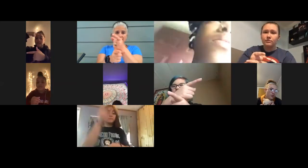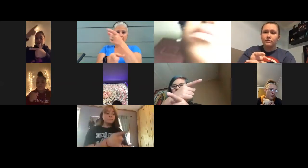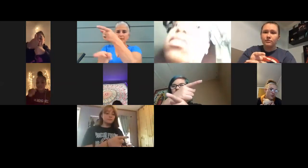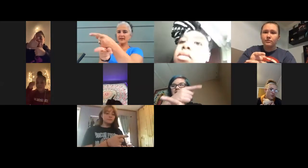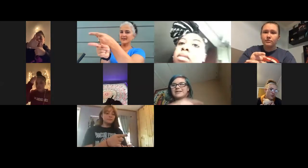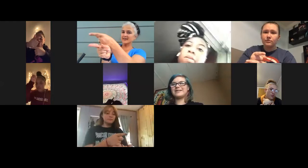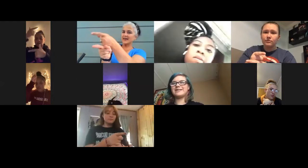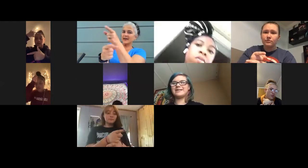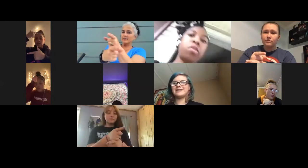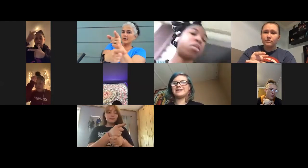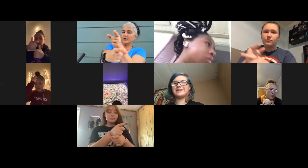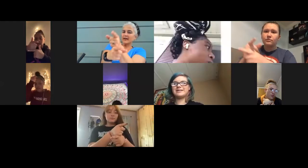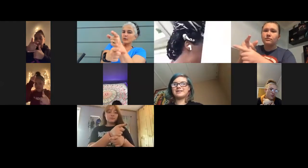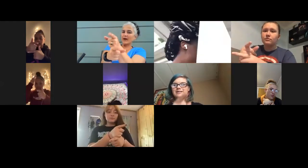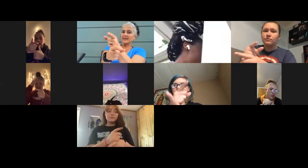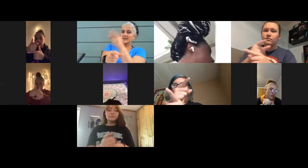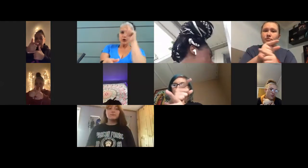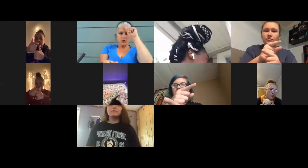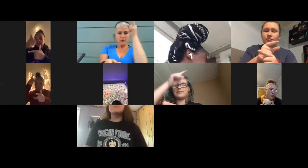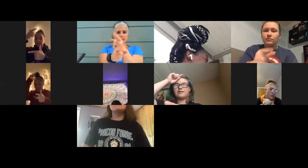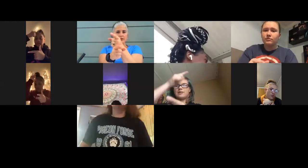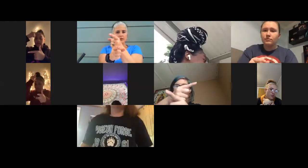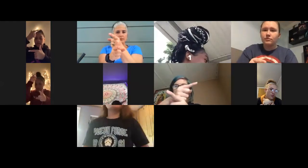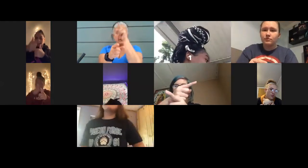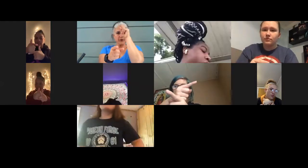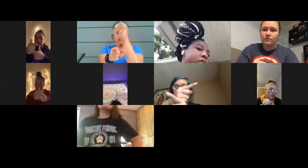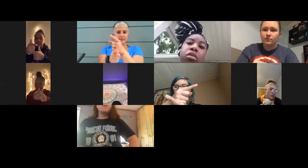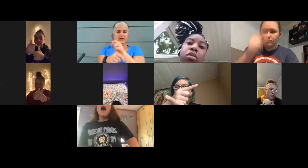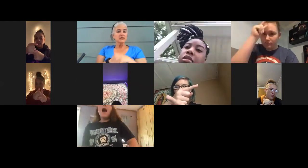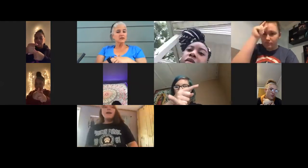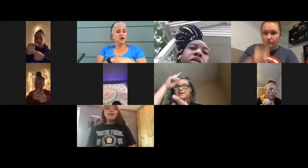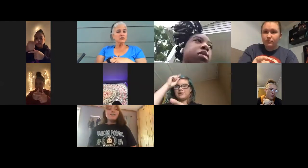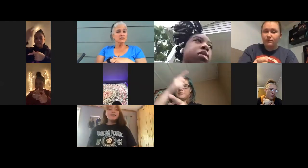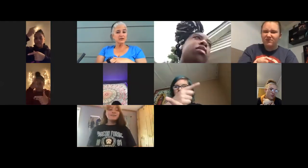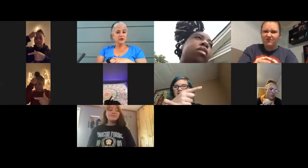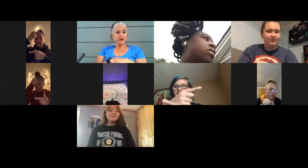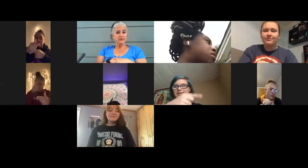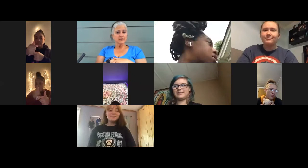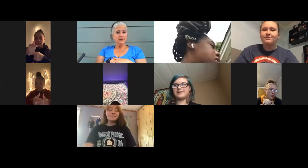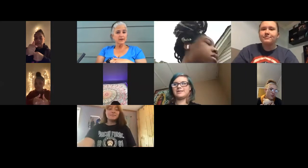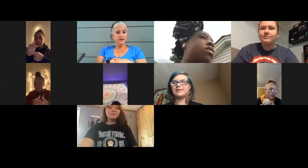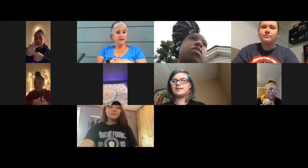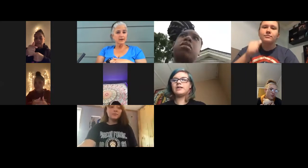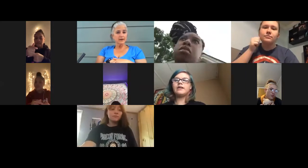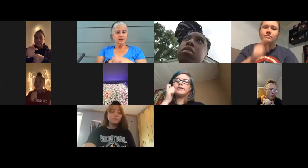Brother. Remember, like this, same, or like right? Brother. So sister.